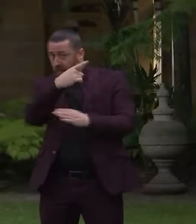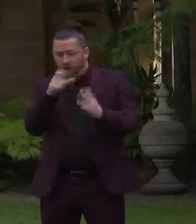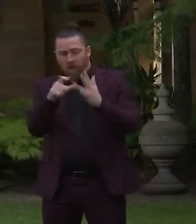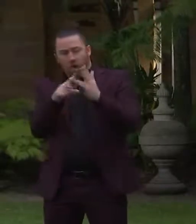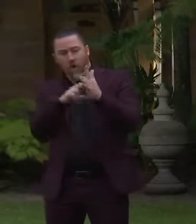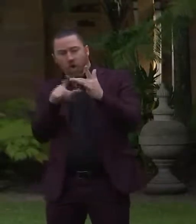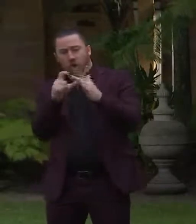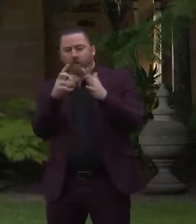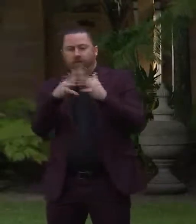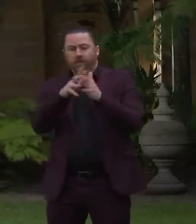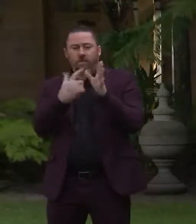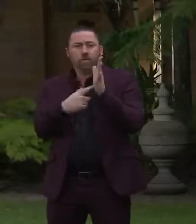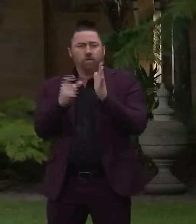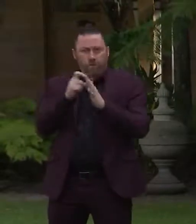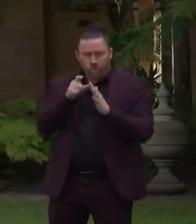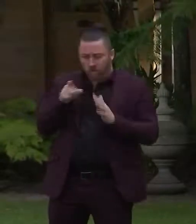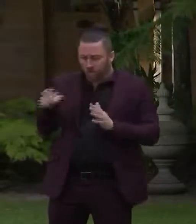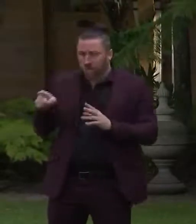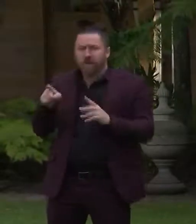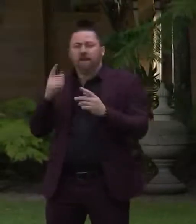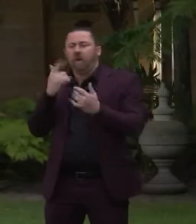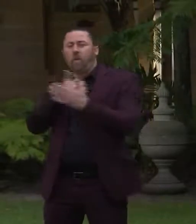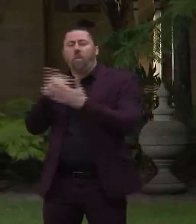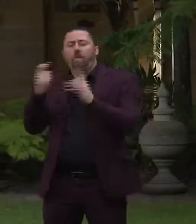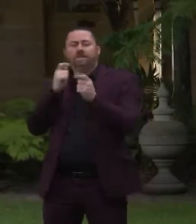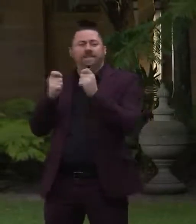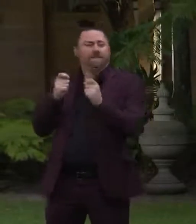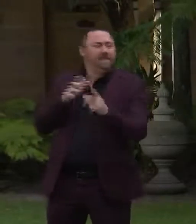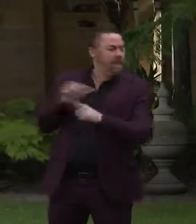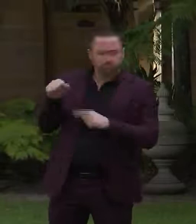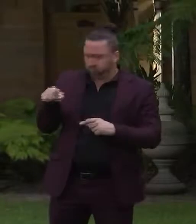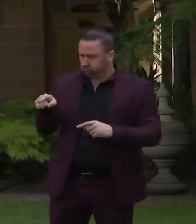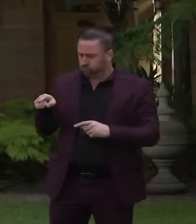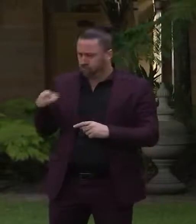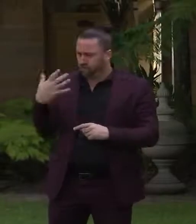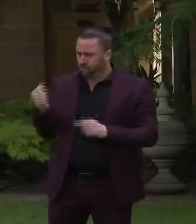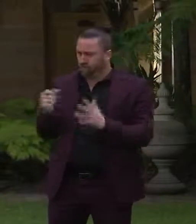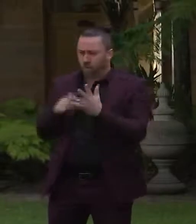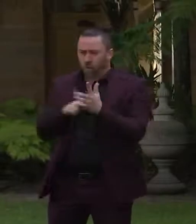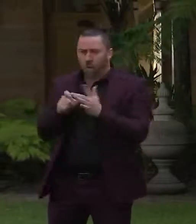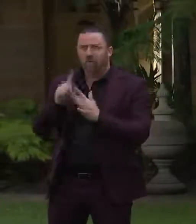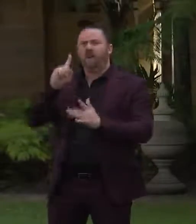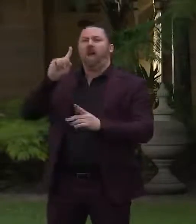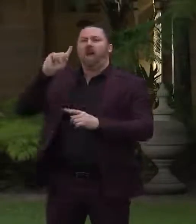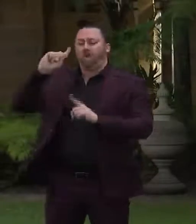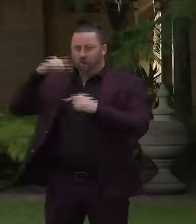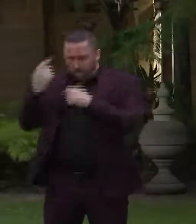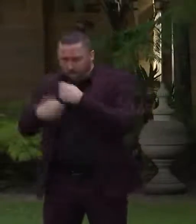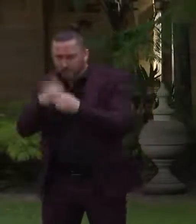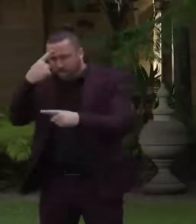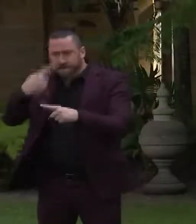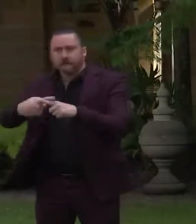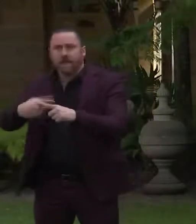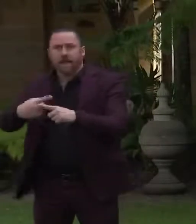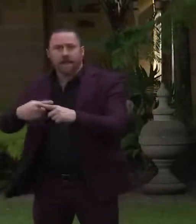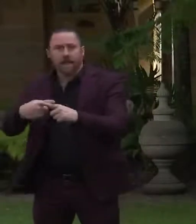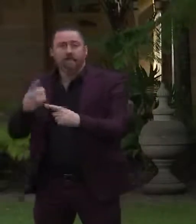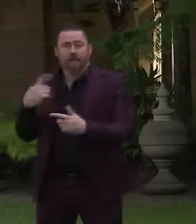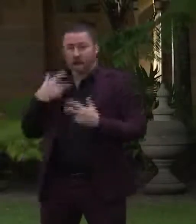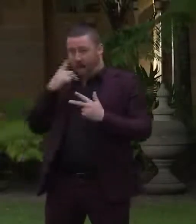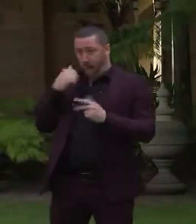that ward and was found to be positive. She has since developed some symptoms but she was part of that